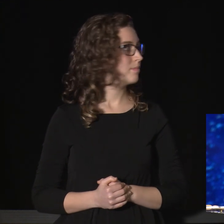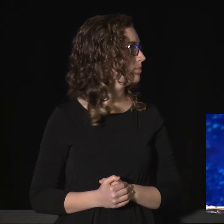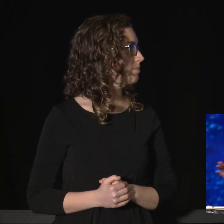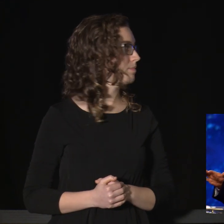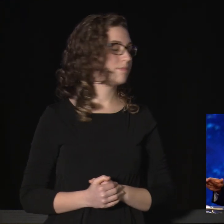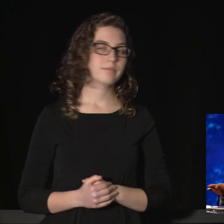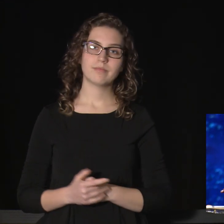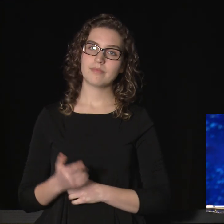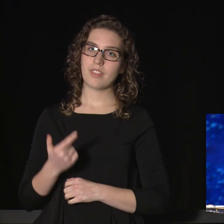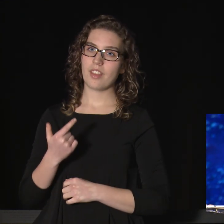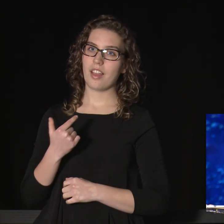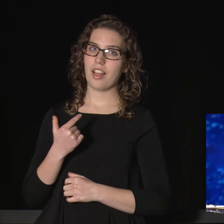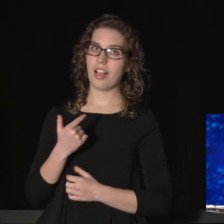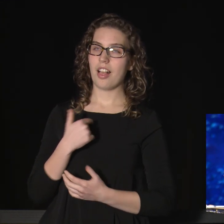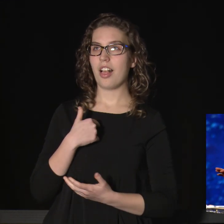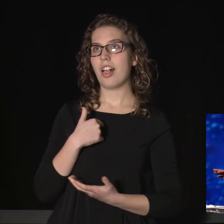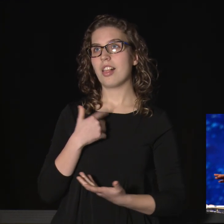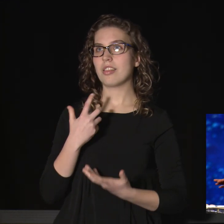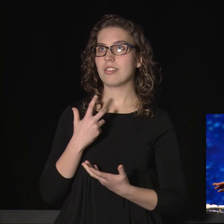I like to try my hand at